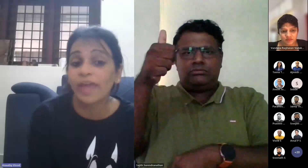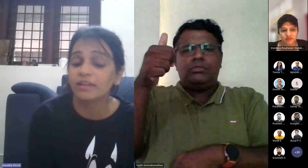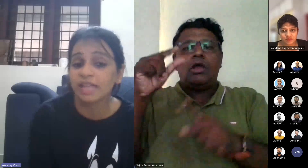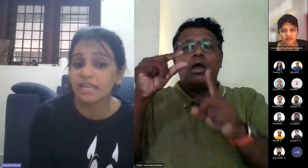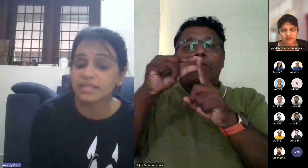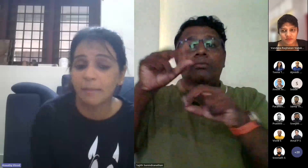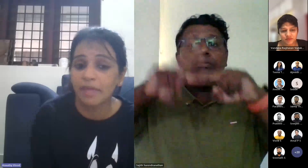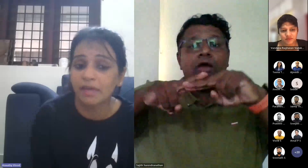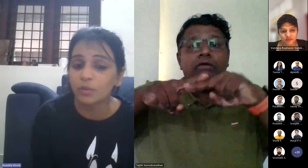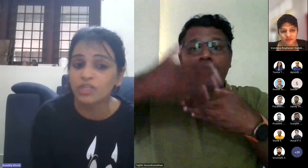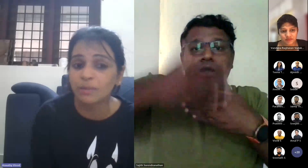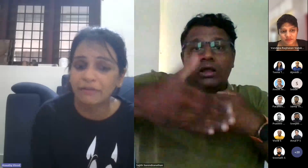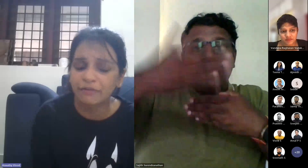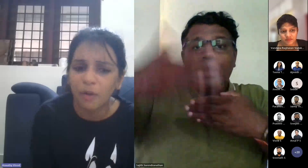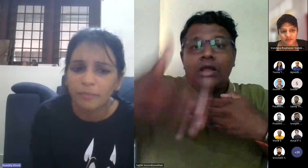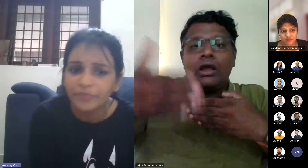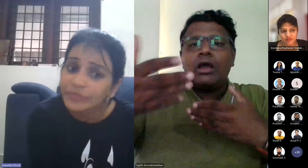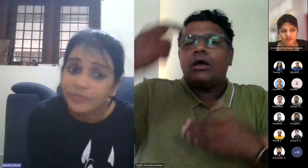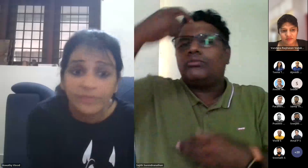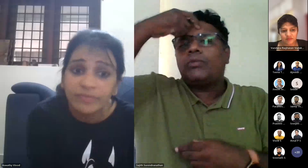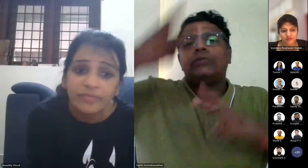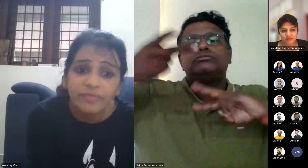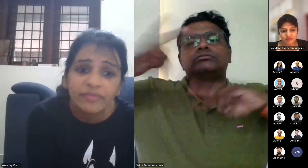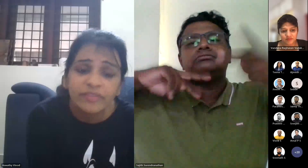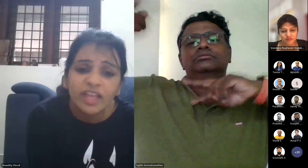of when the train is coming, which platform,